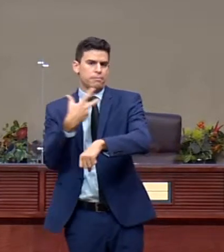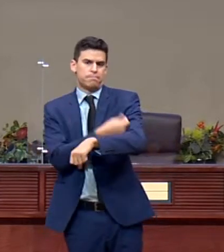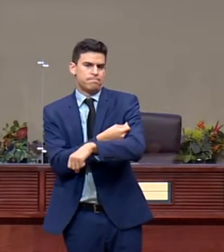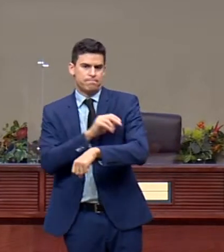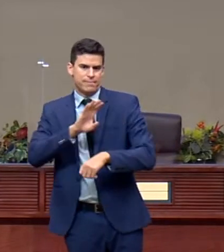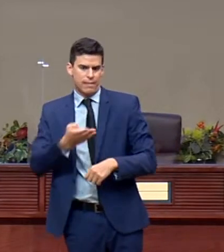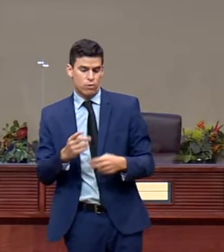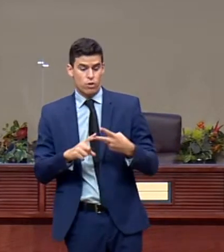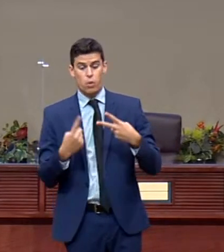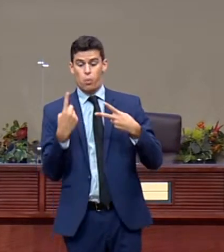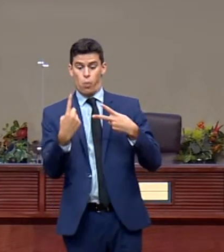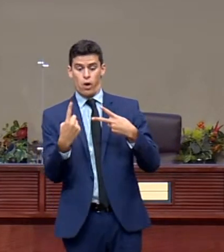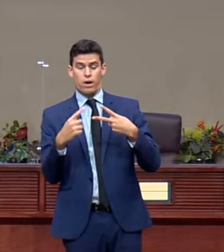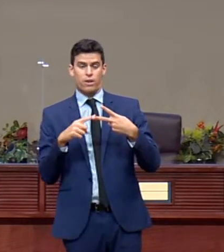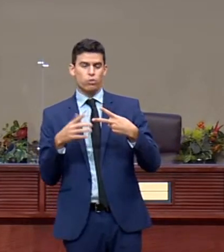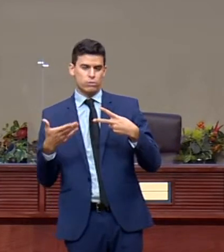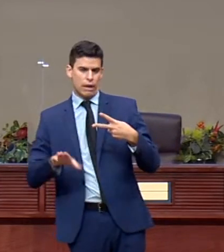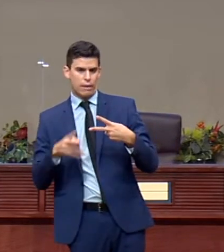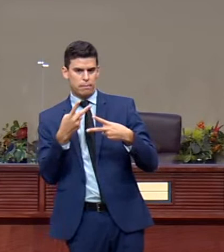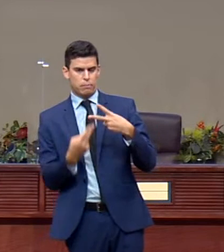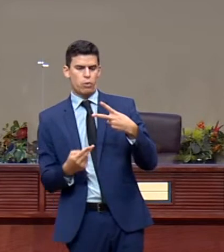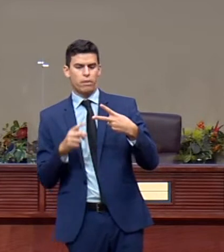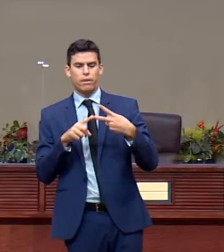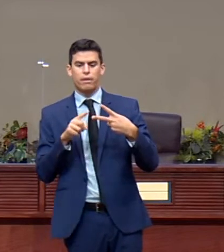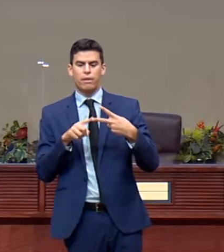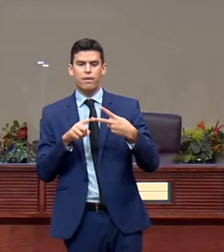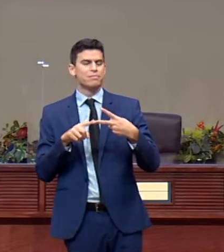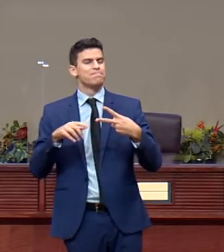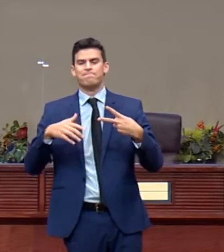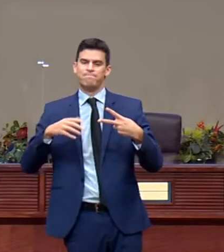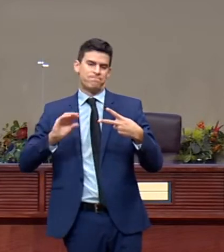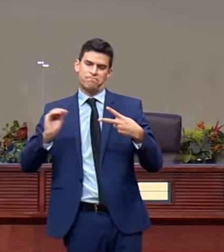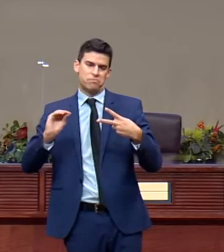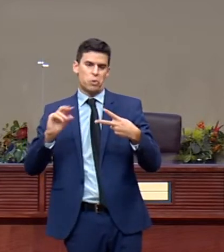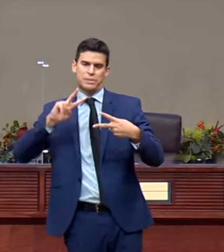not, still not due for the second dose.